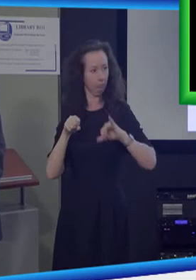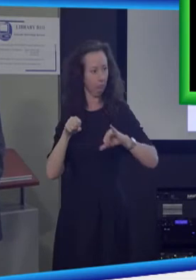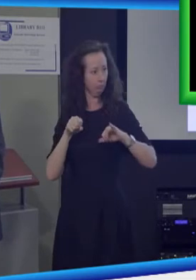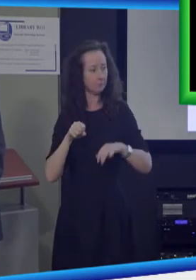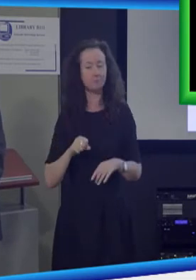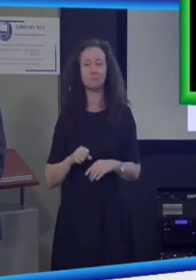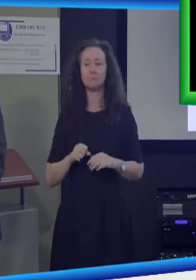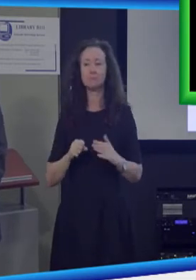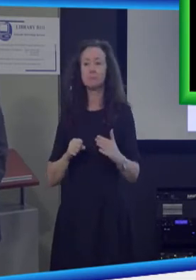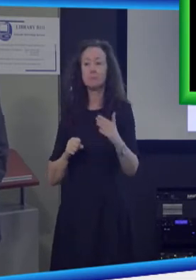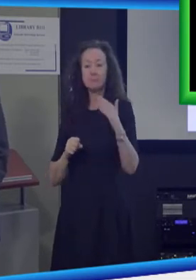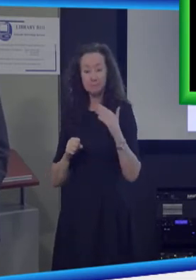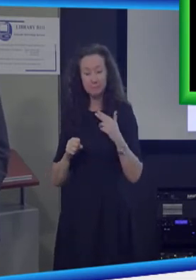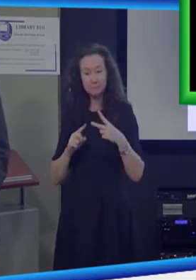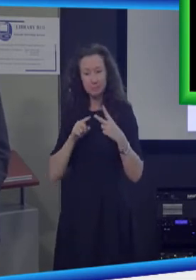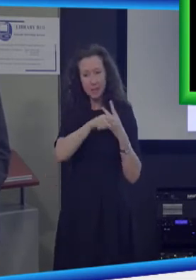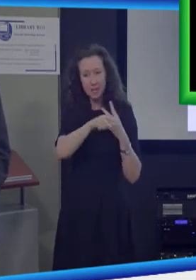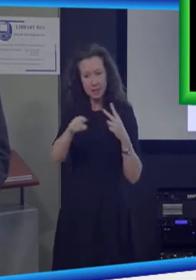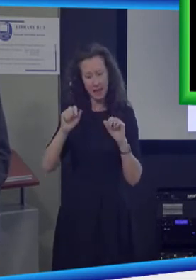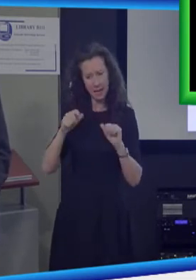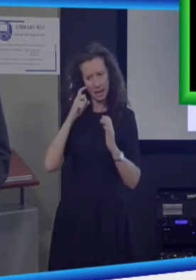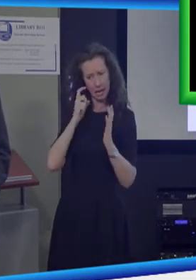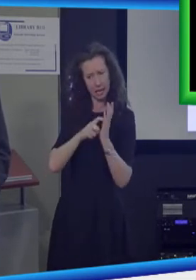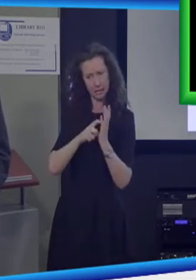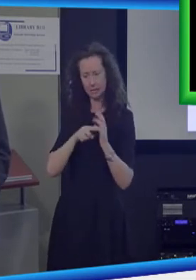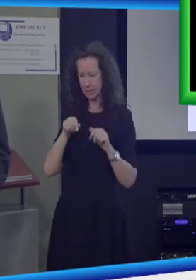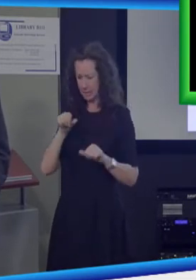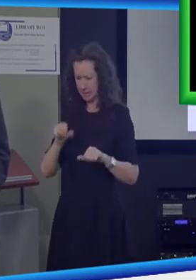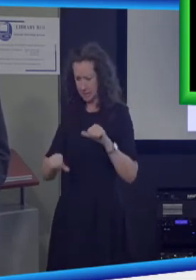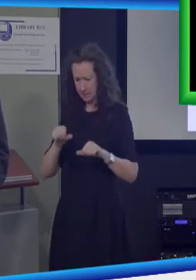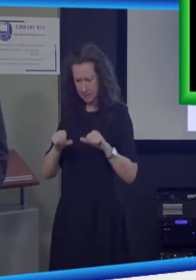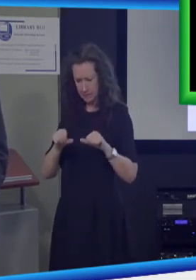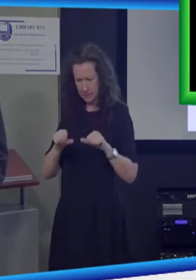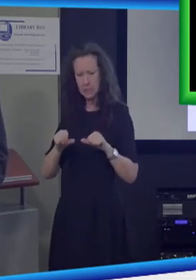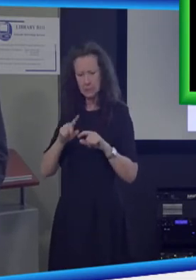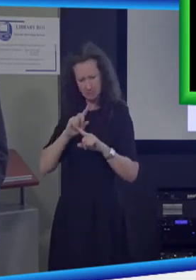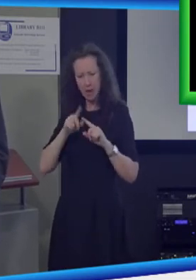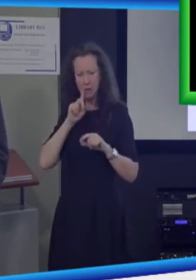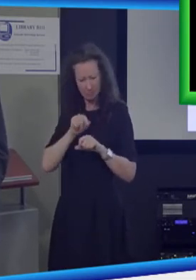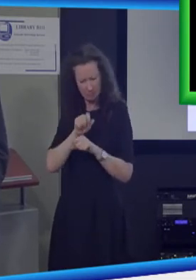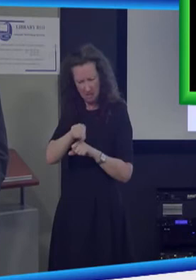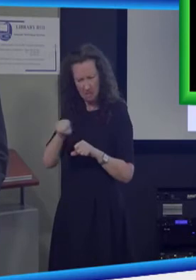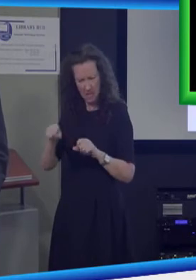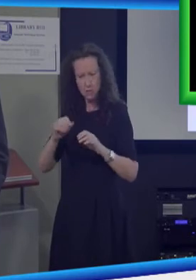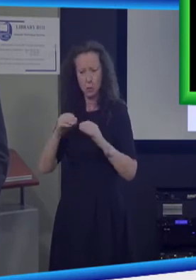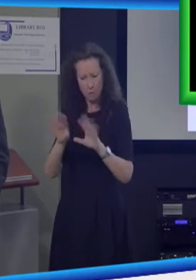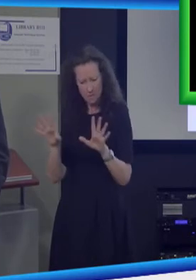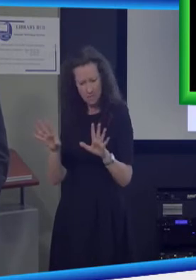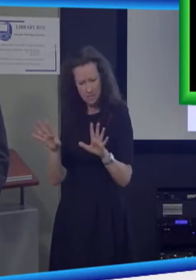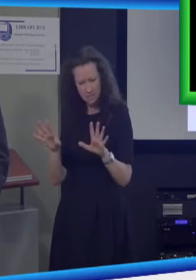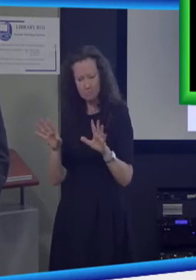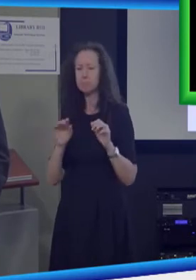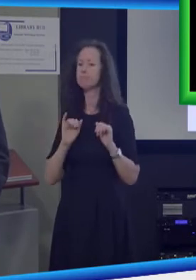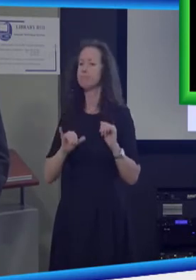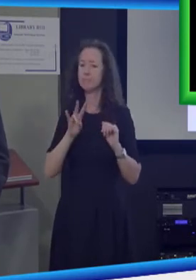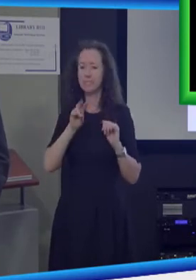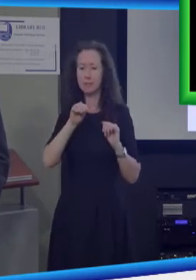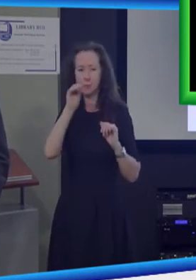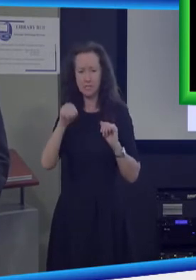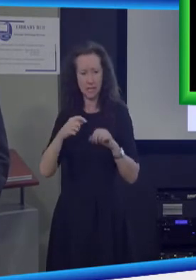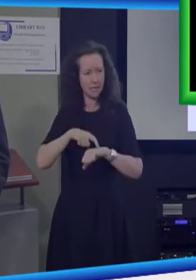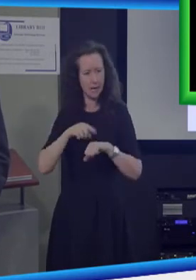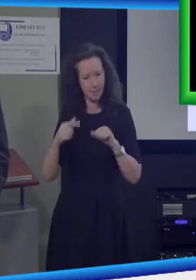They're pretty good at recognizing indeterminacy when it's distinctive and unambiguous. 70% correct on this